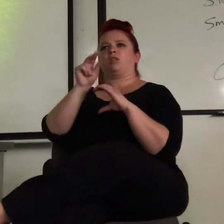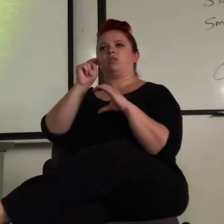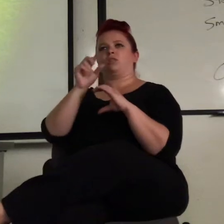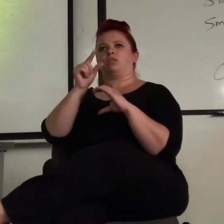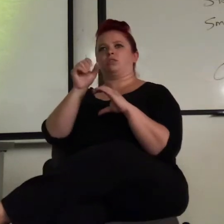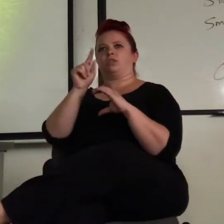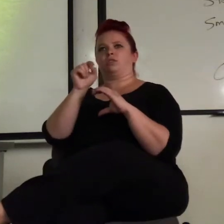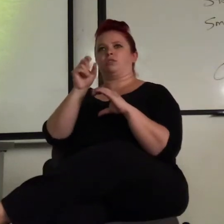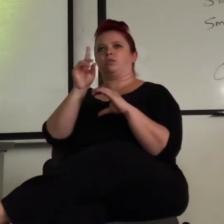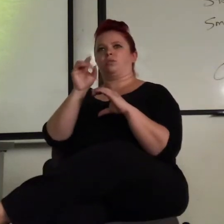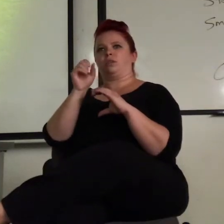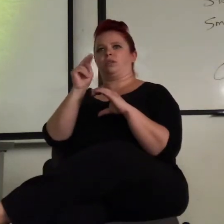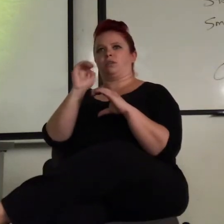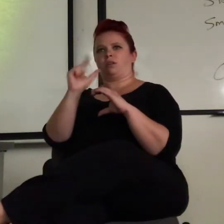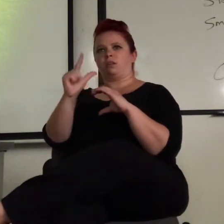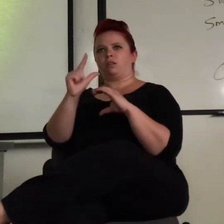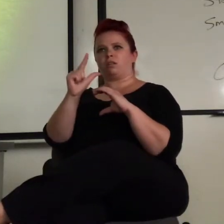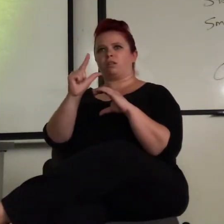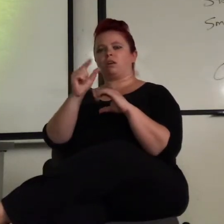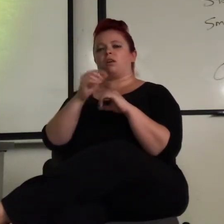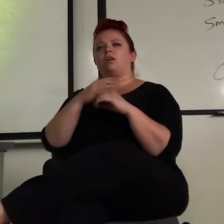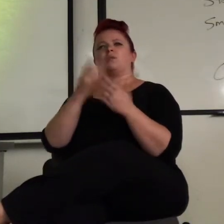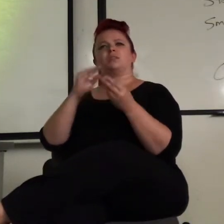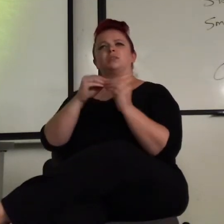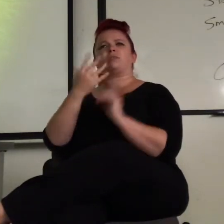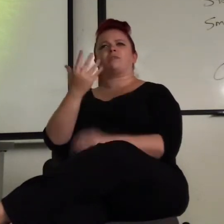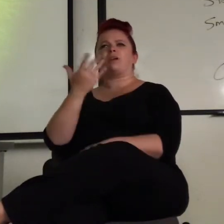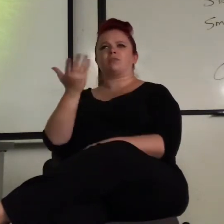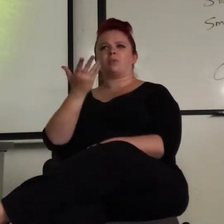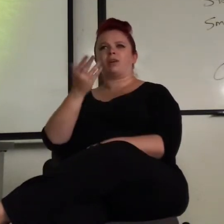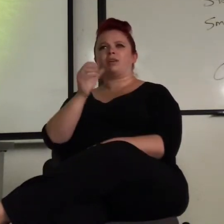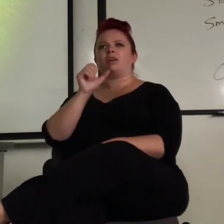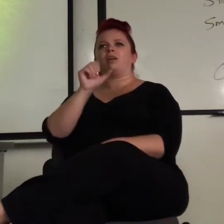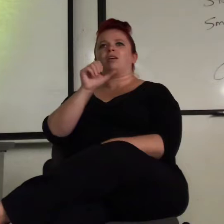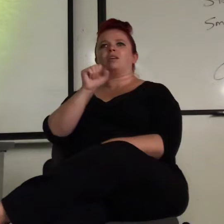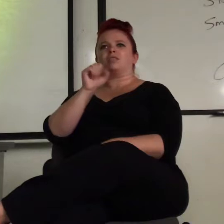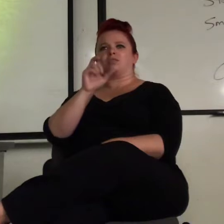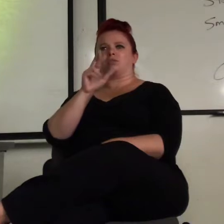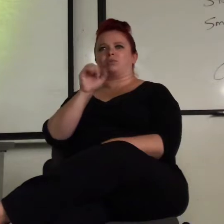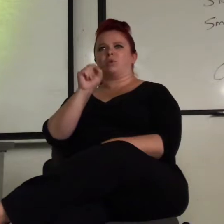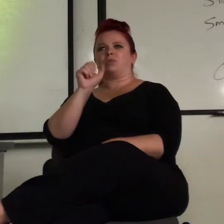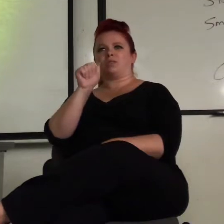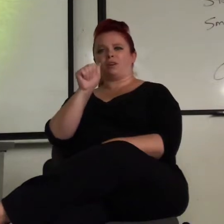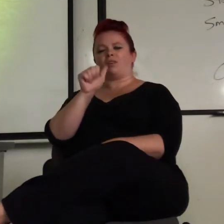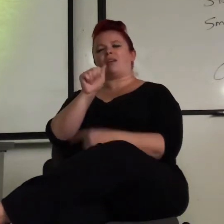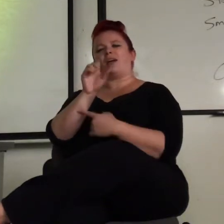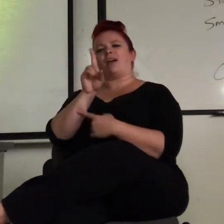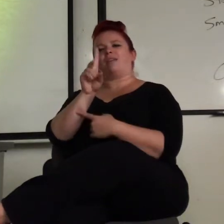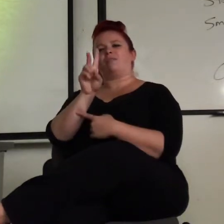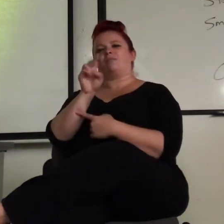see it here. But what must number 5 be? Serosa or adventitia.